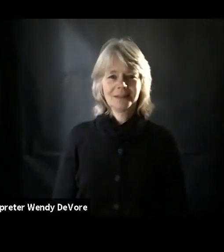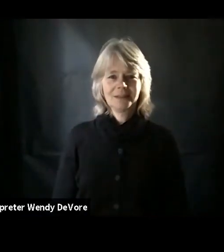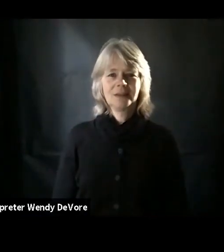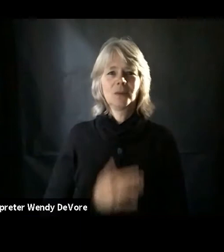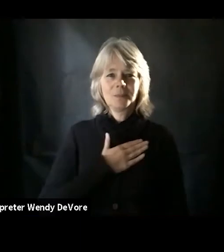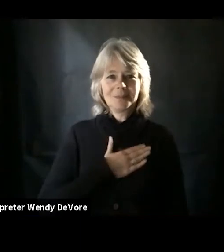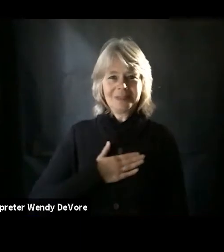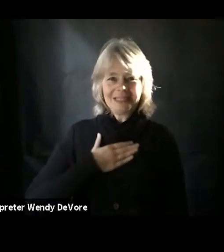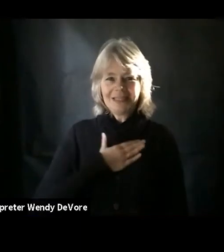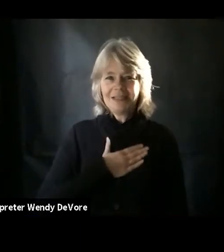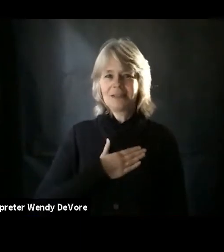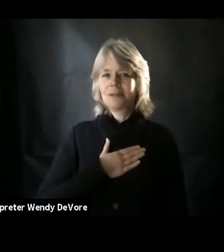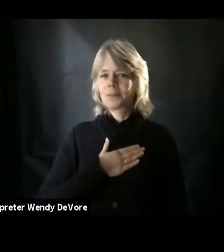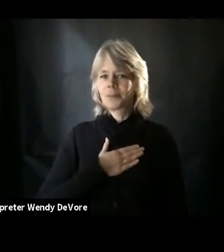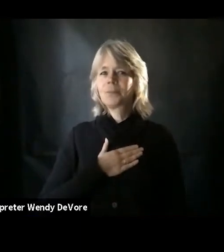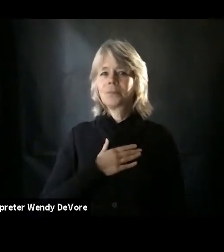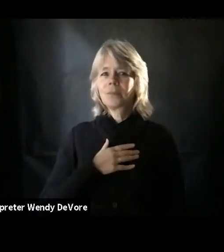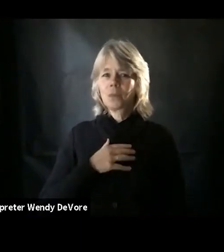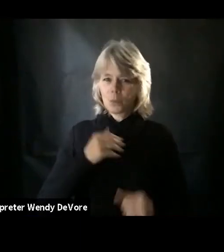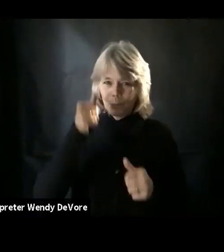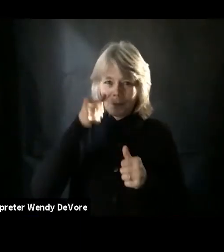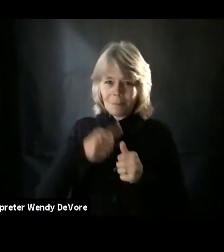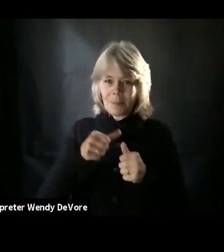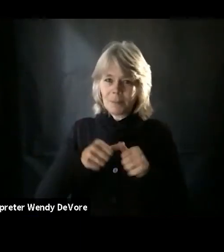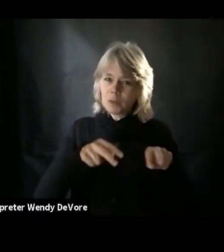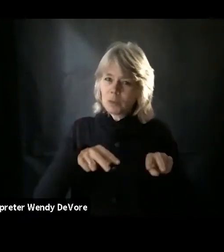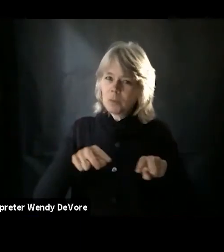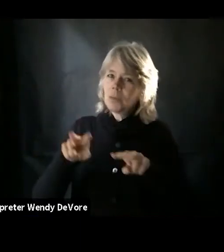please lift up your heads.